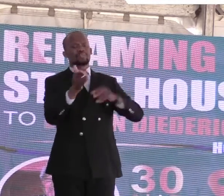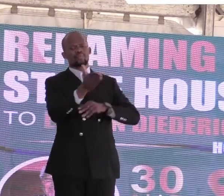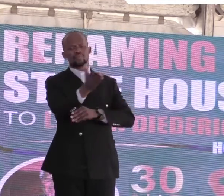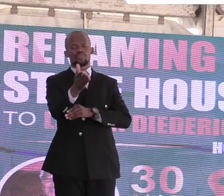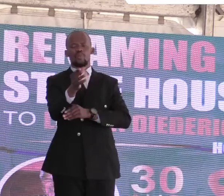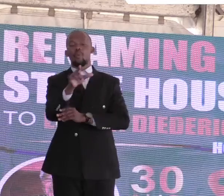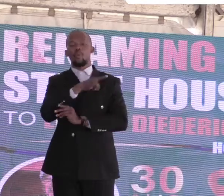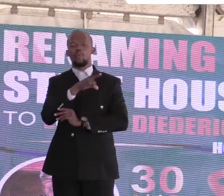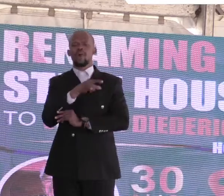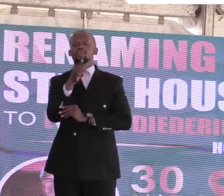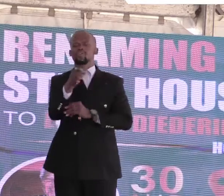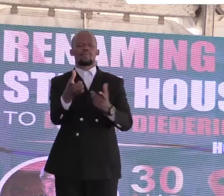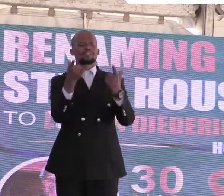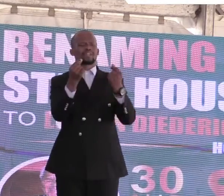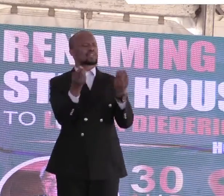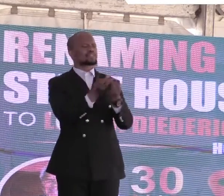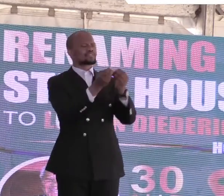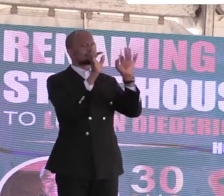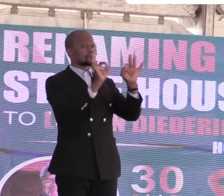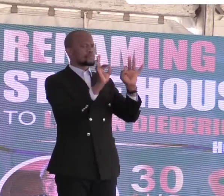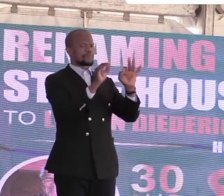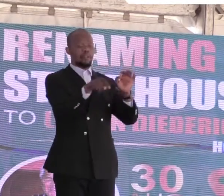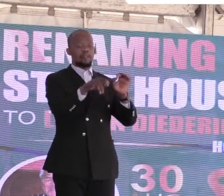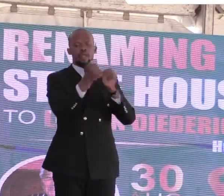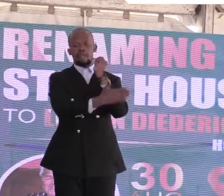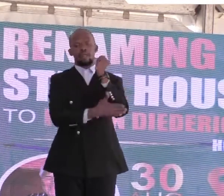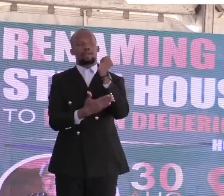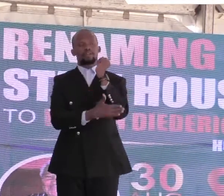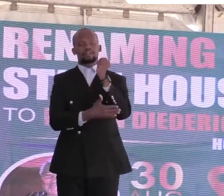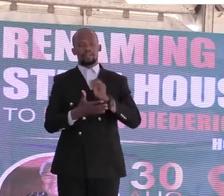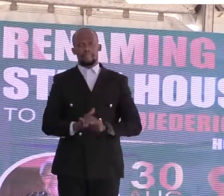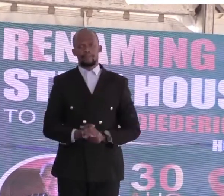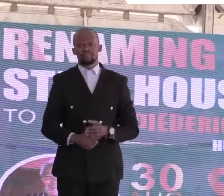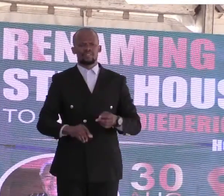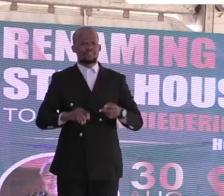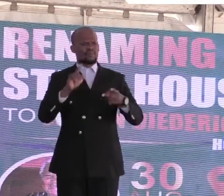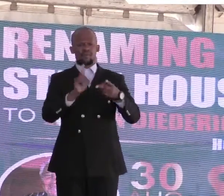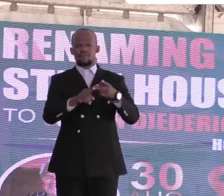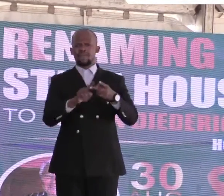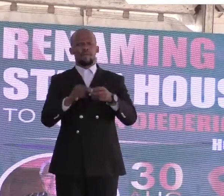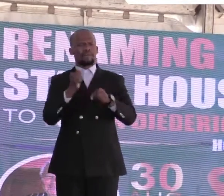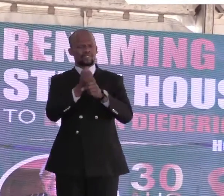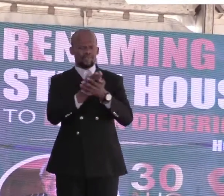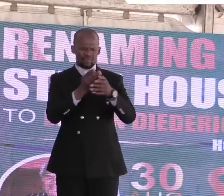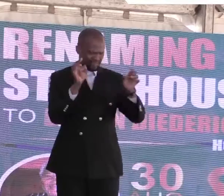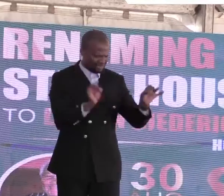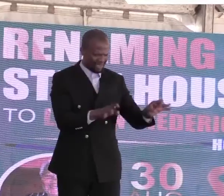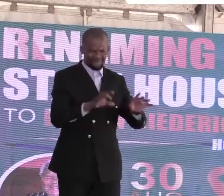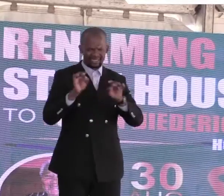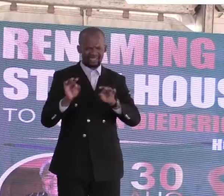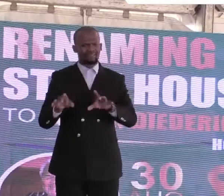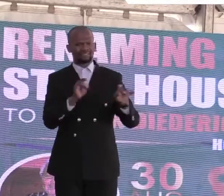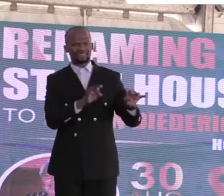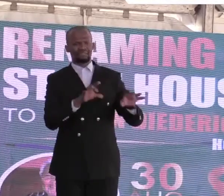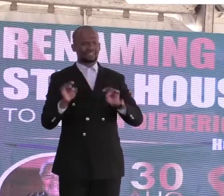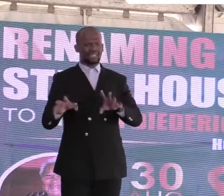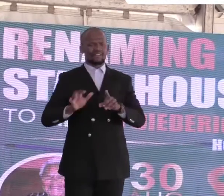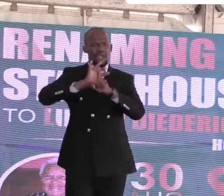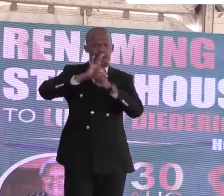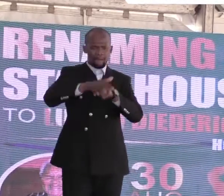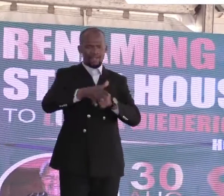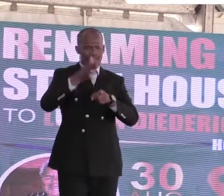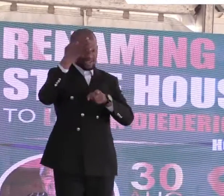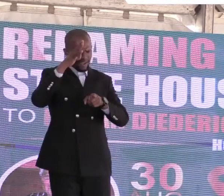you for what you have done for our country. Your sacrifices and suffering at the hands of the brutal apartheid